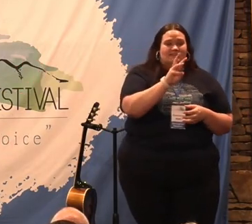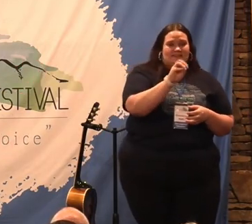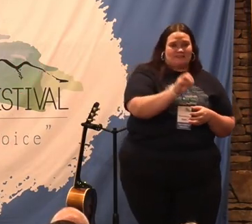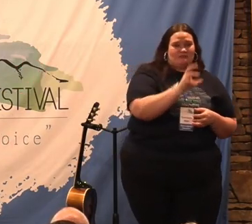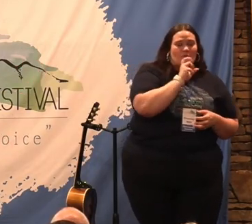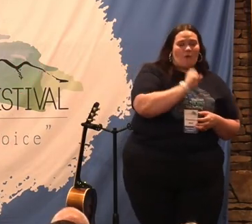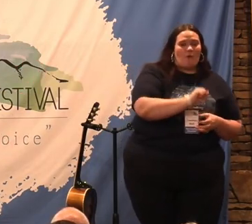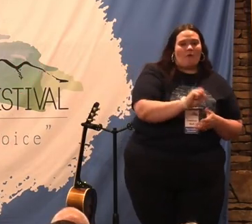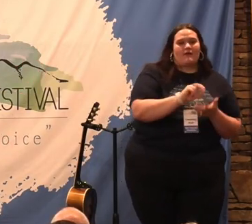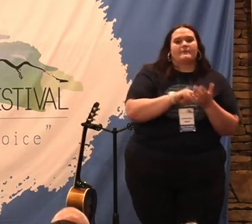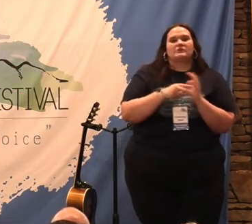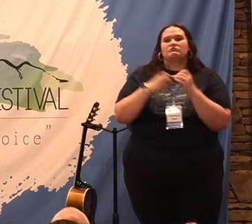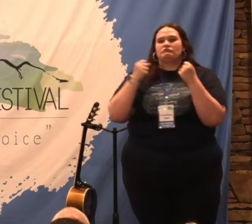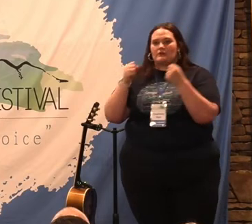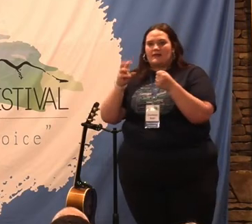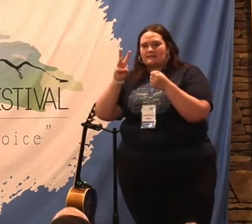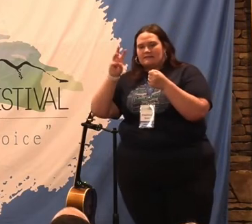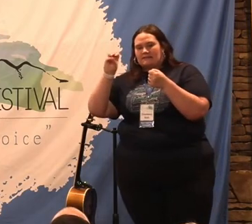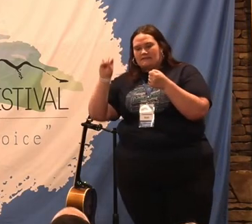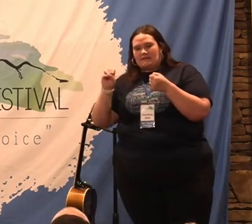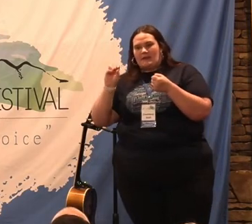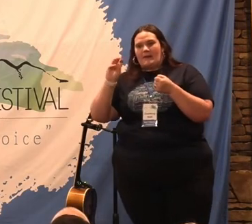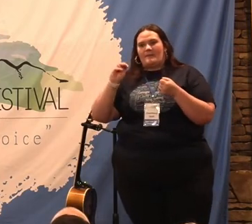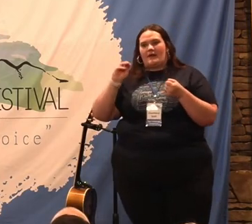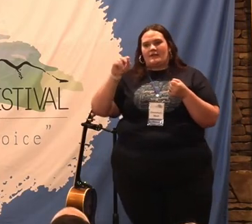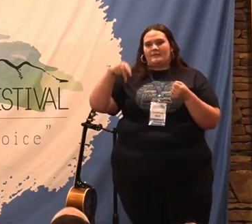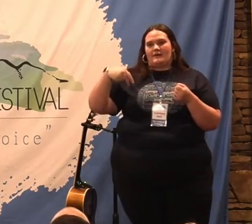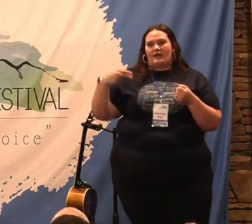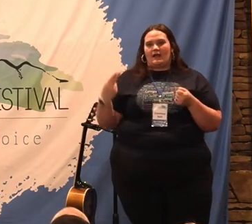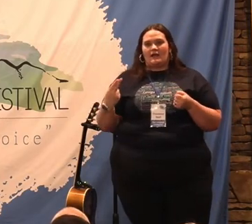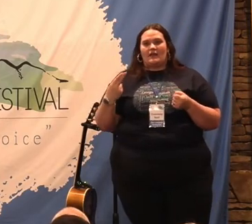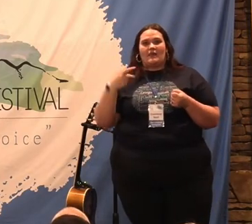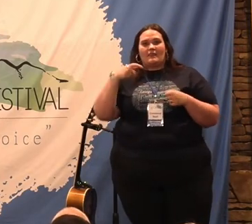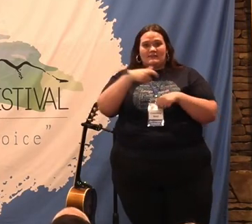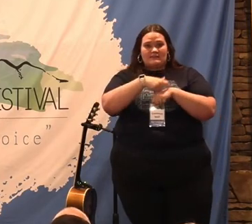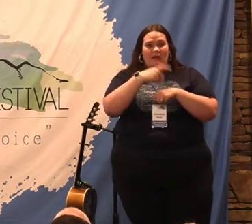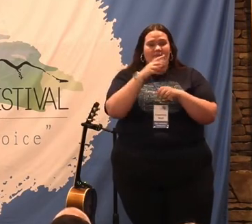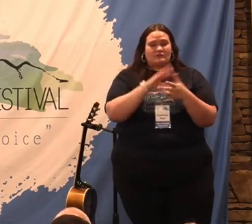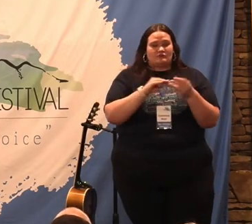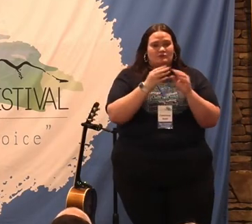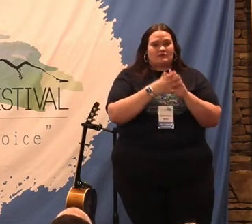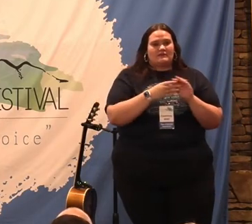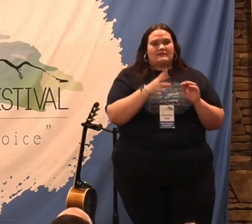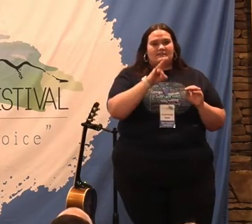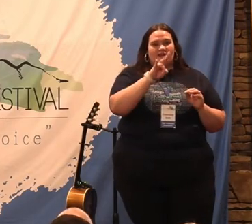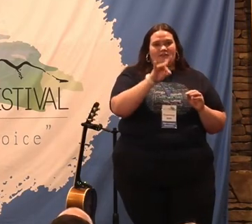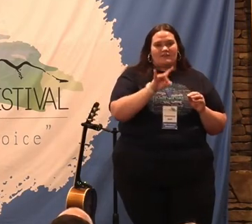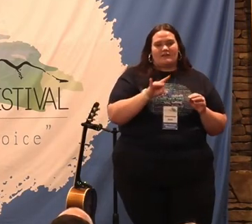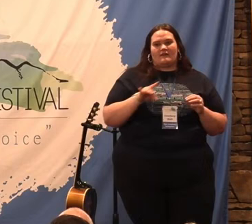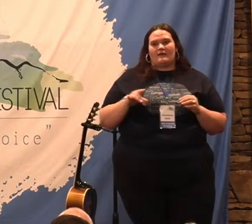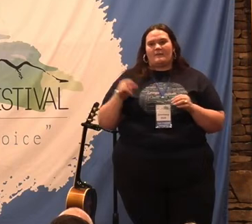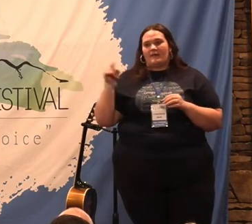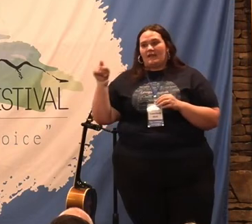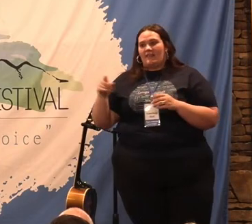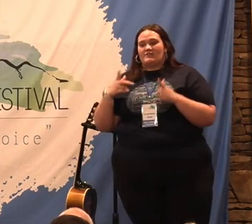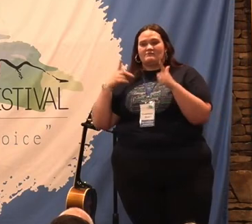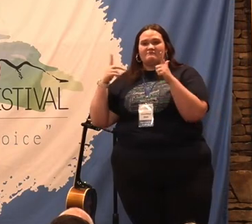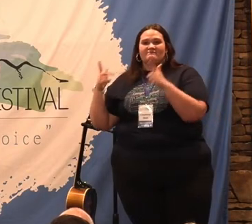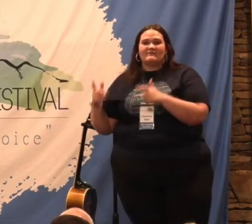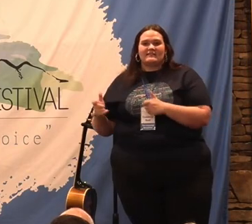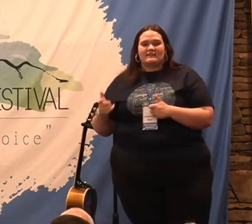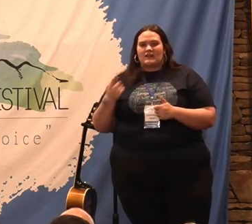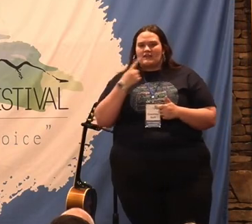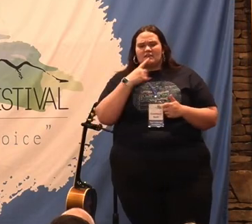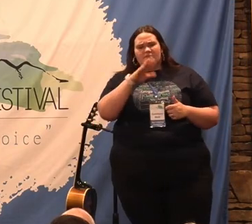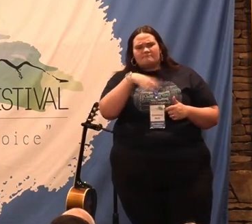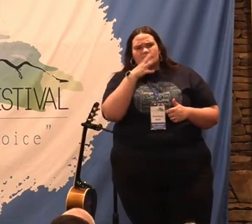At this time of the story, she was 78. We made it to the fishing hole in no time. Grandma! Should I dig for some worms? No, no, she said. She unsnapped the